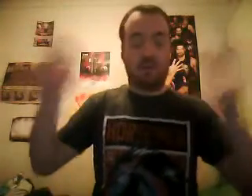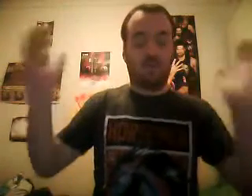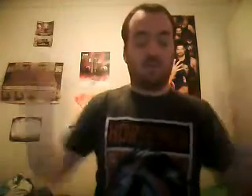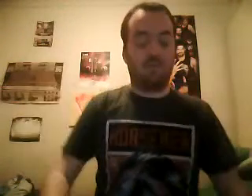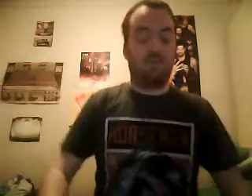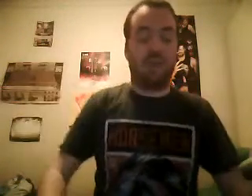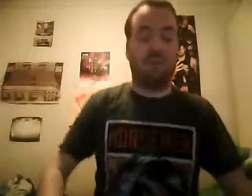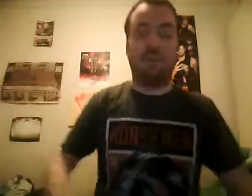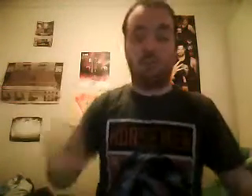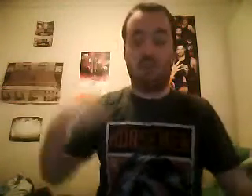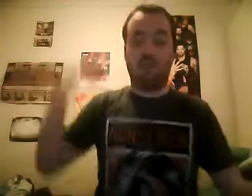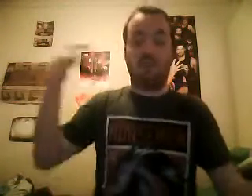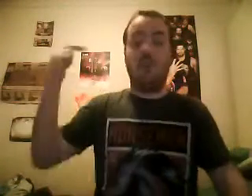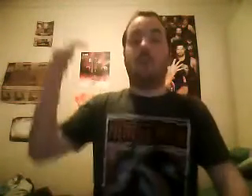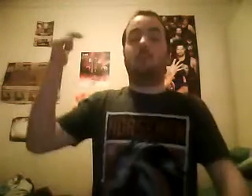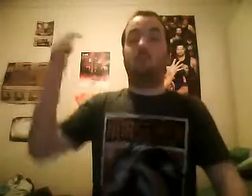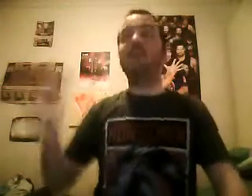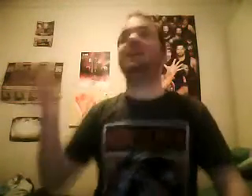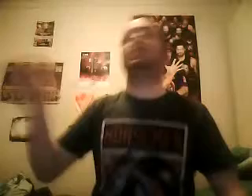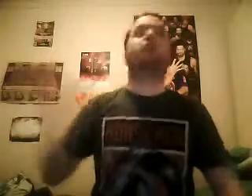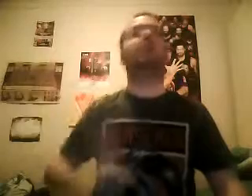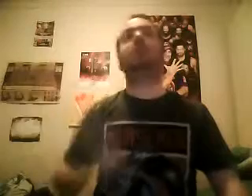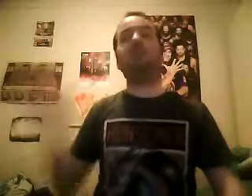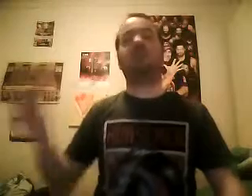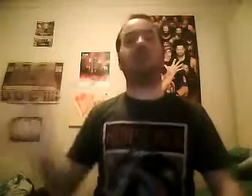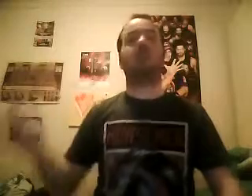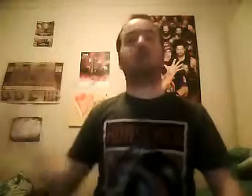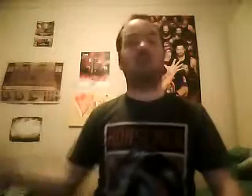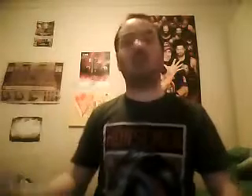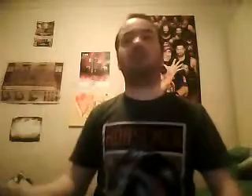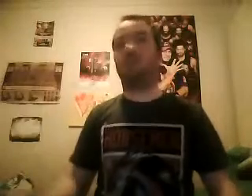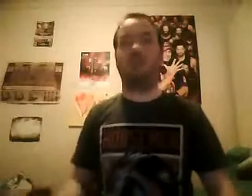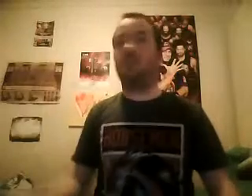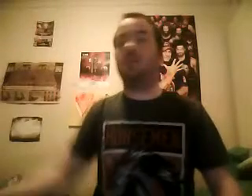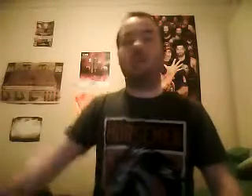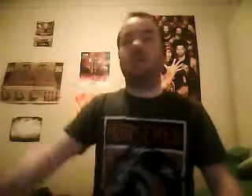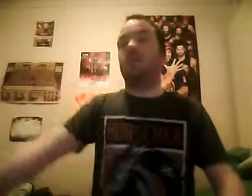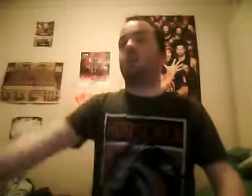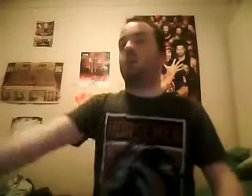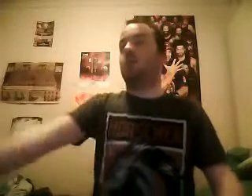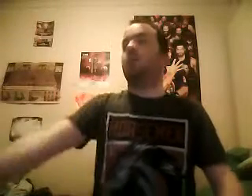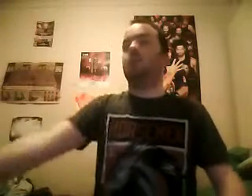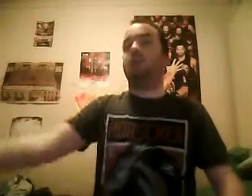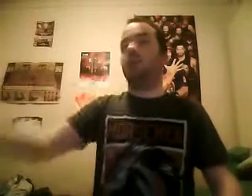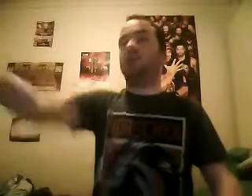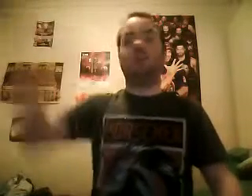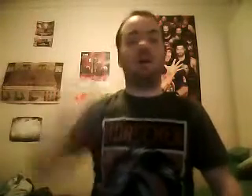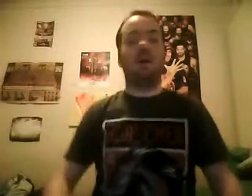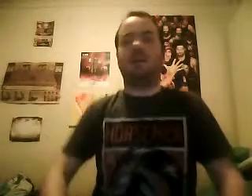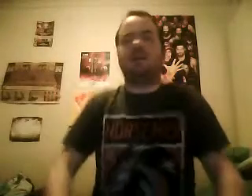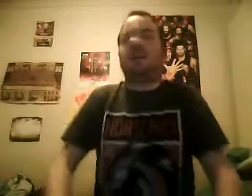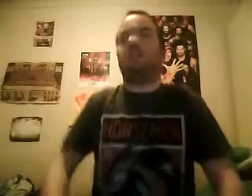I'm saying random words. Winning the 24/7 championship, you know, it didn't bother